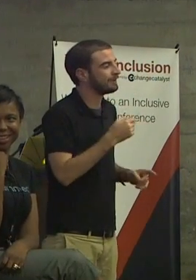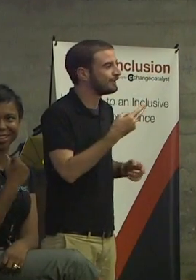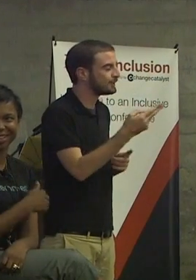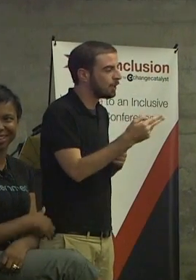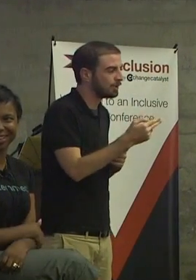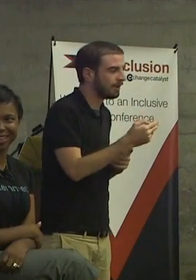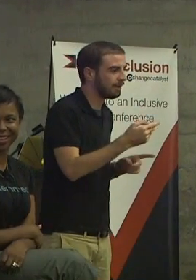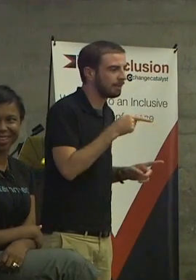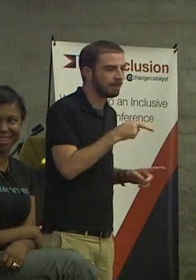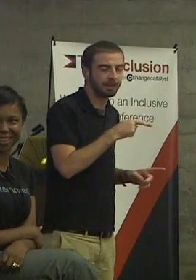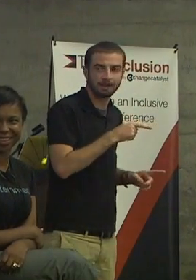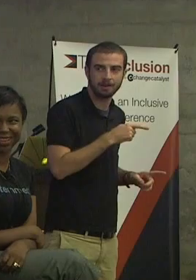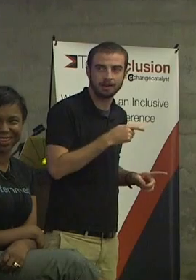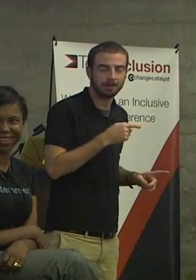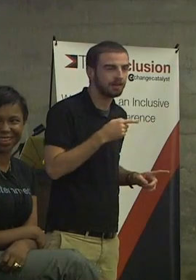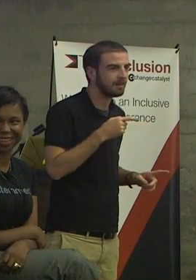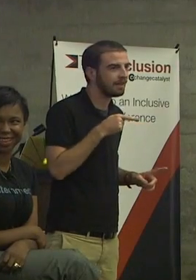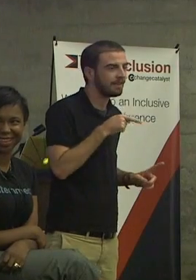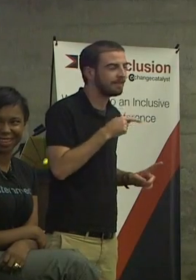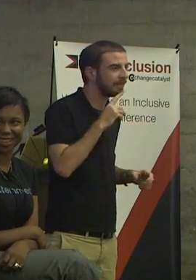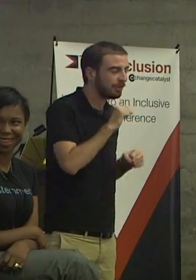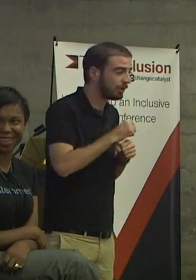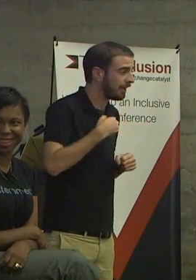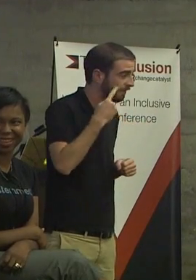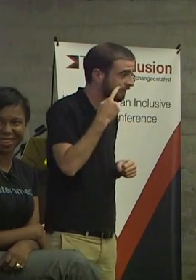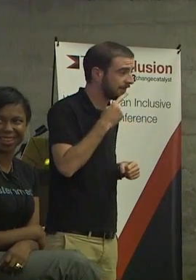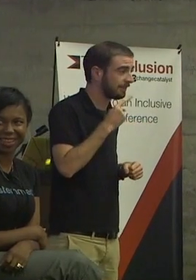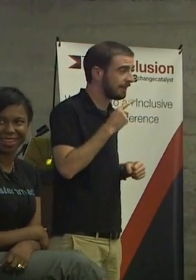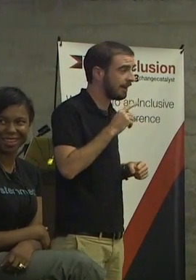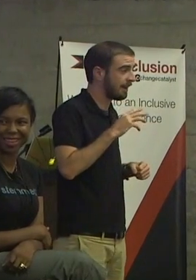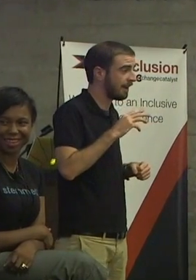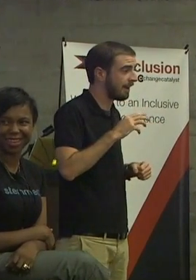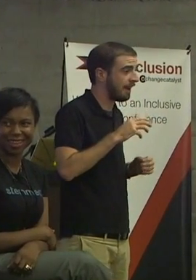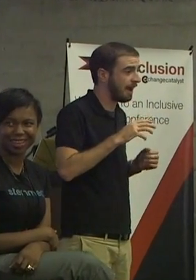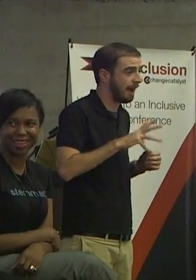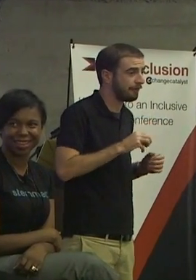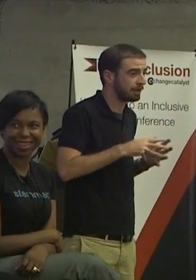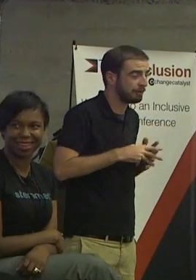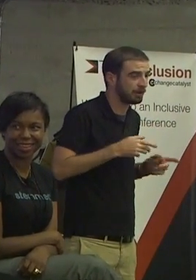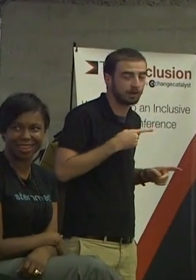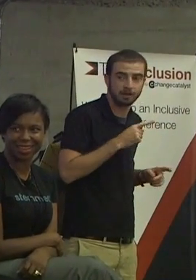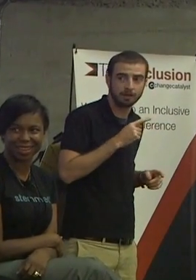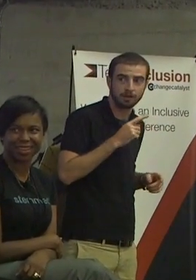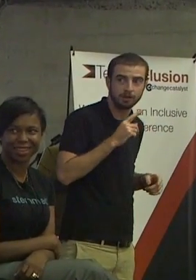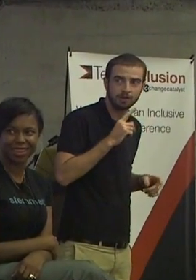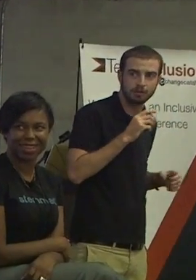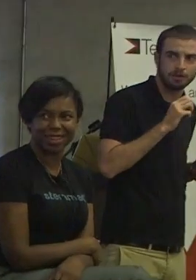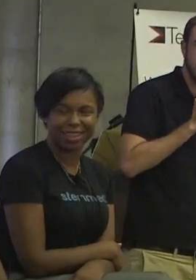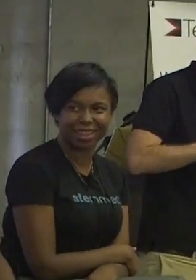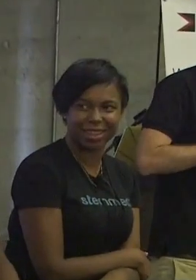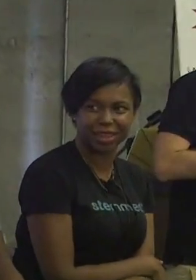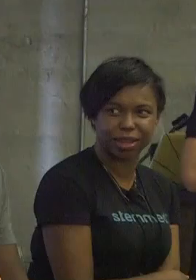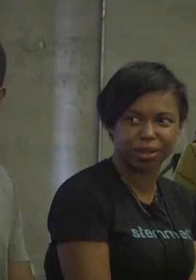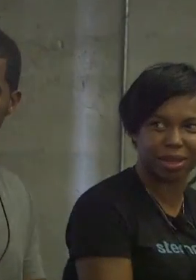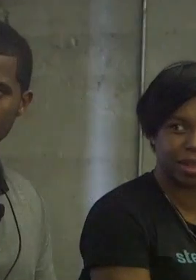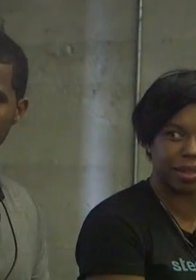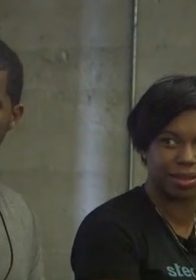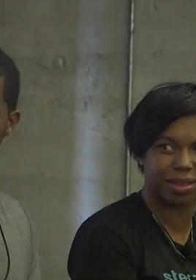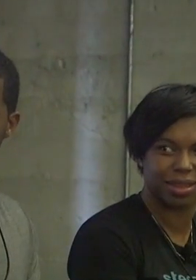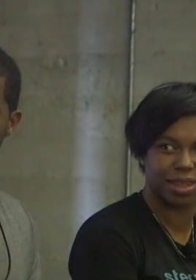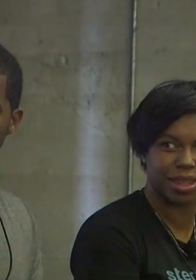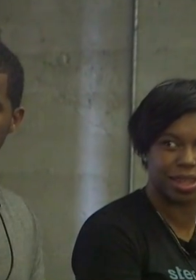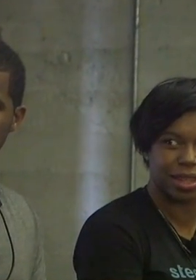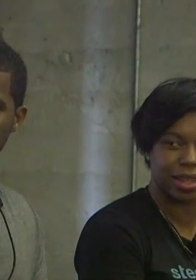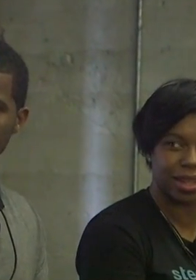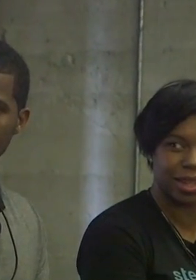Atlanta that like literally like I think African American, they can dispense the soap to African Americans.